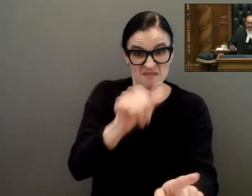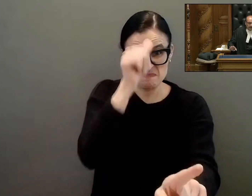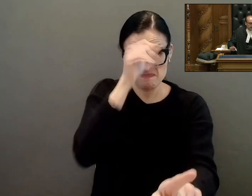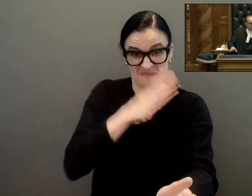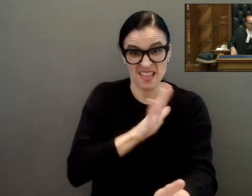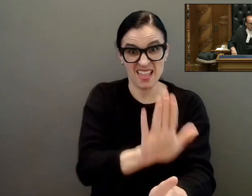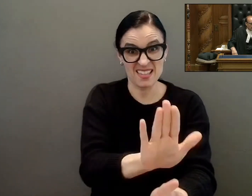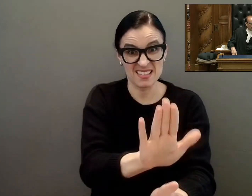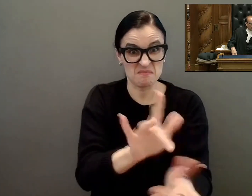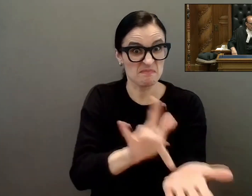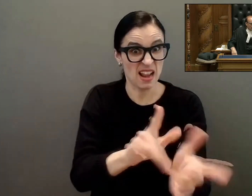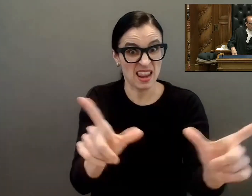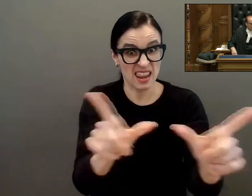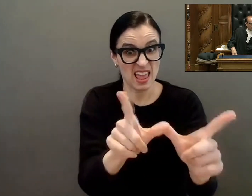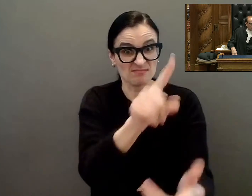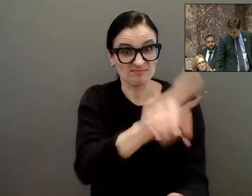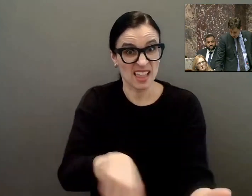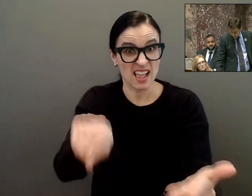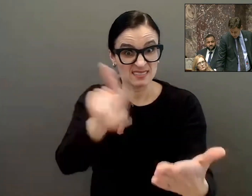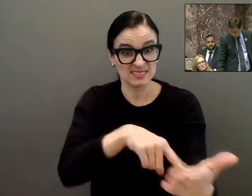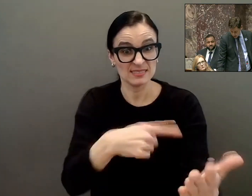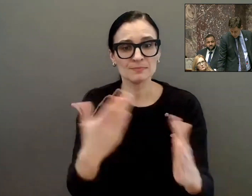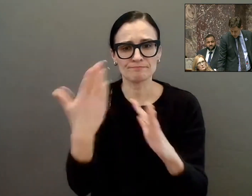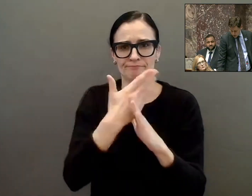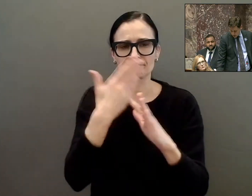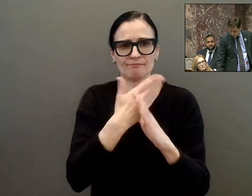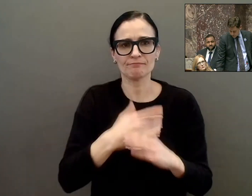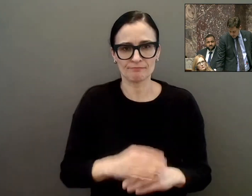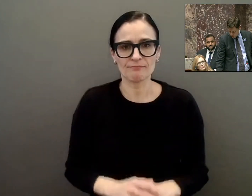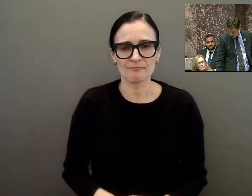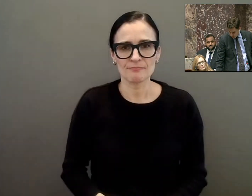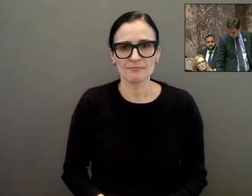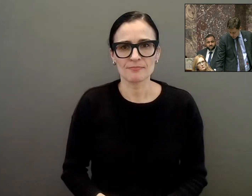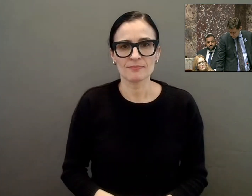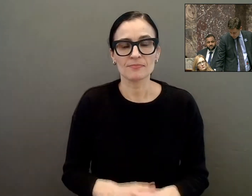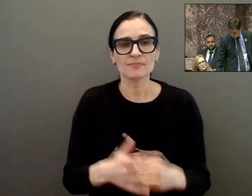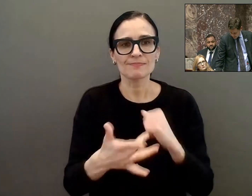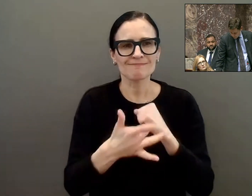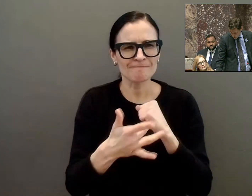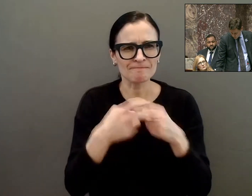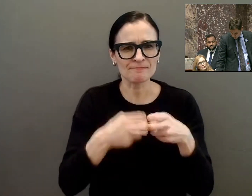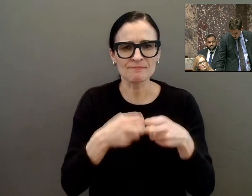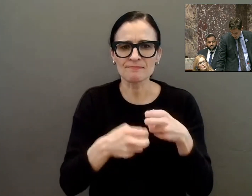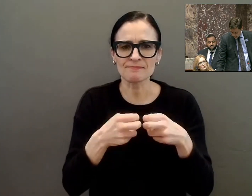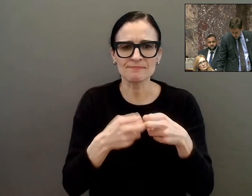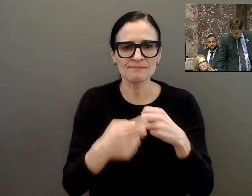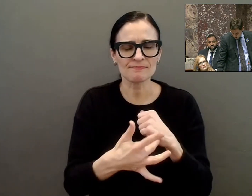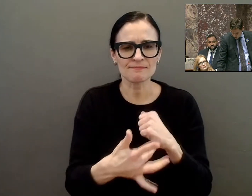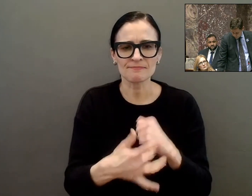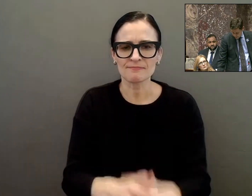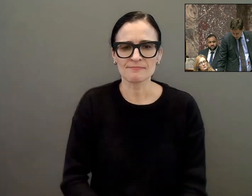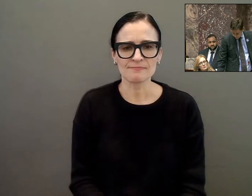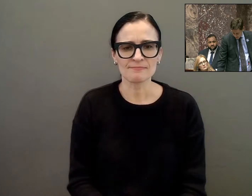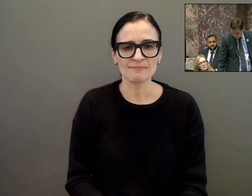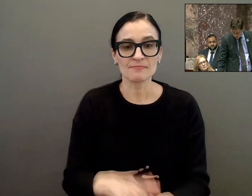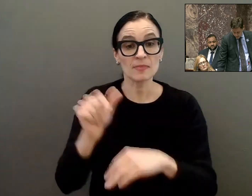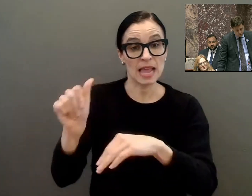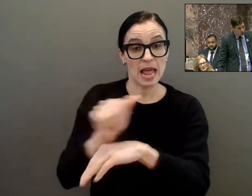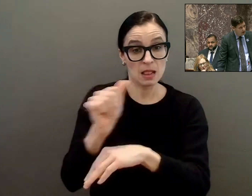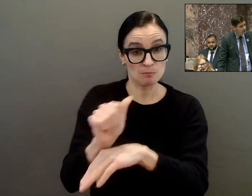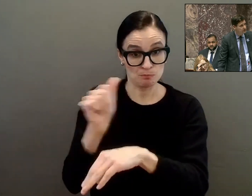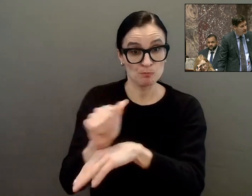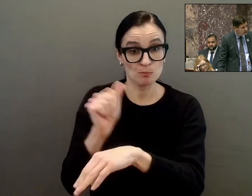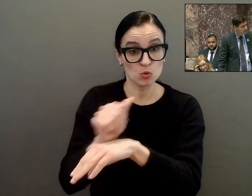Premier. After his medical license was canceled, he said the Alberta College of Physicians and Surgeons should be renamed, quote, the College of Pedophiles